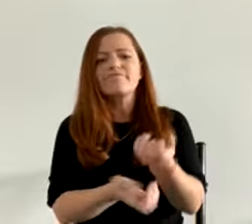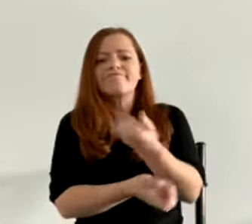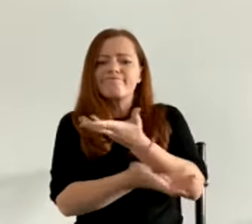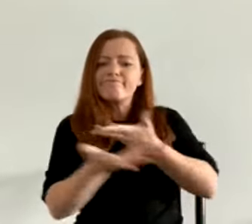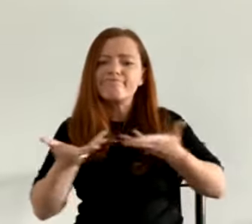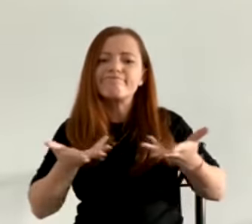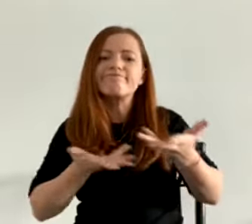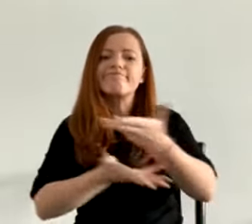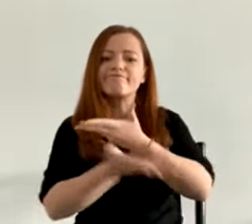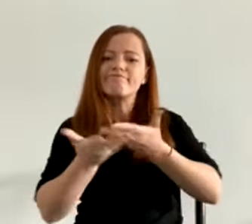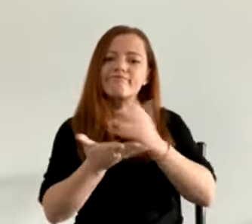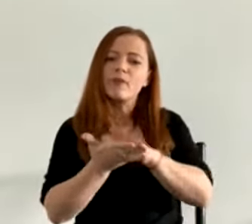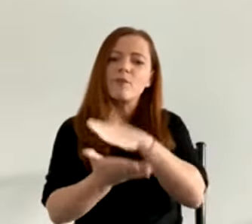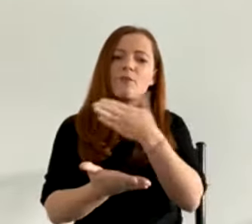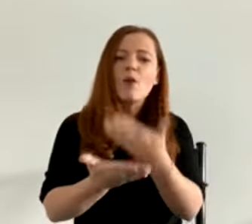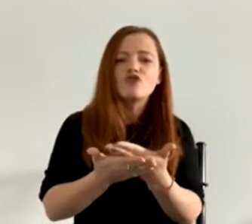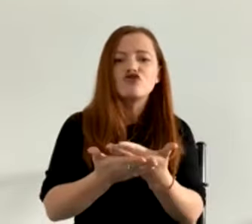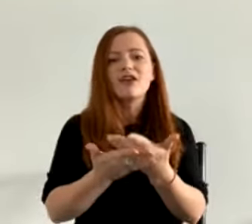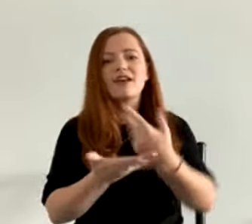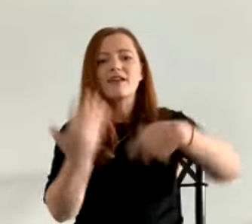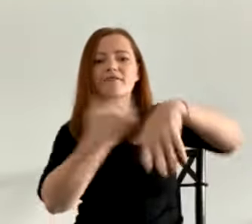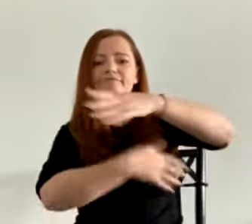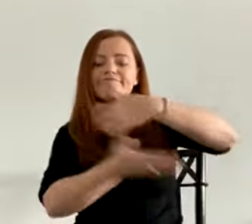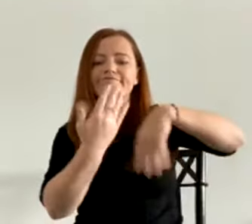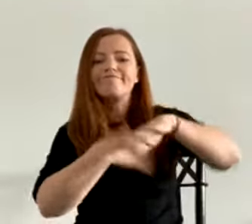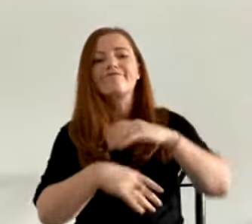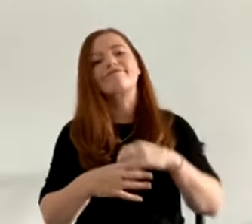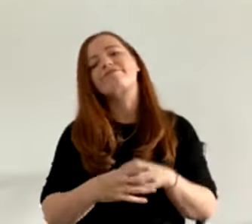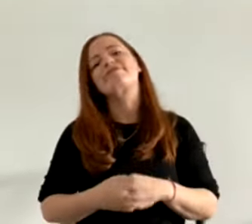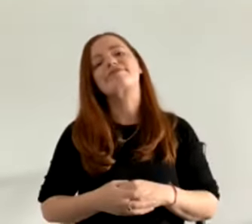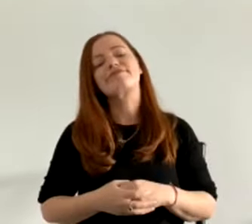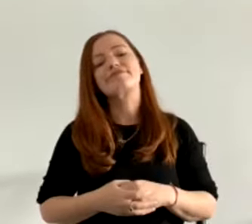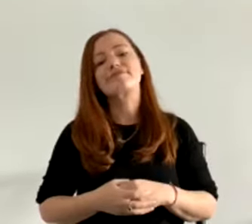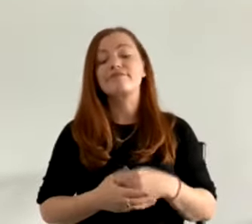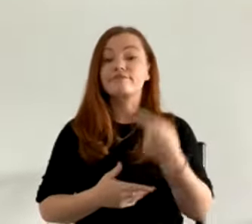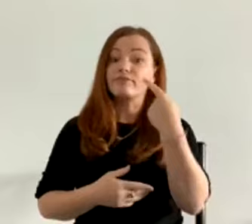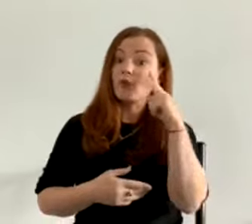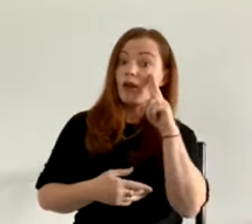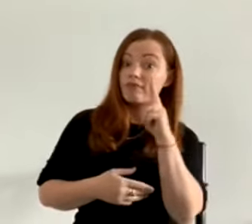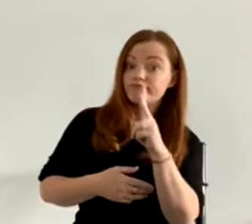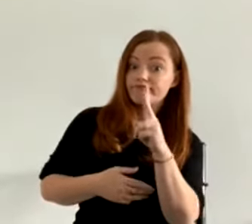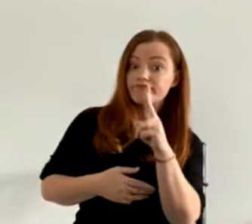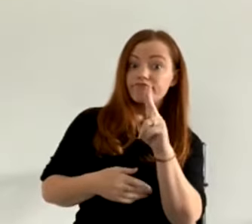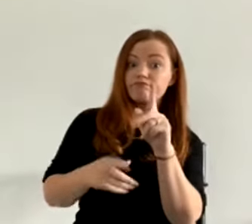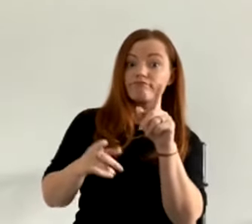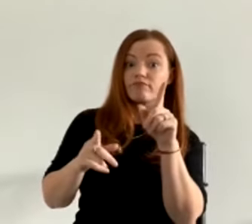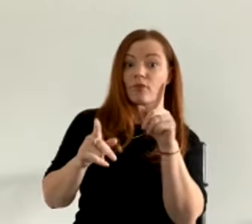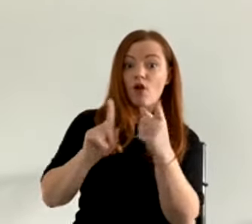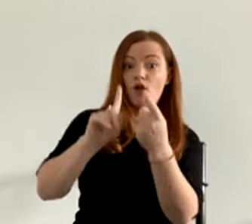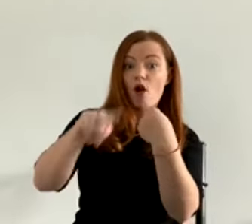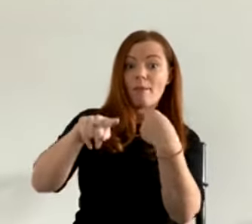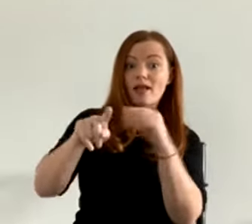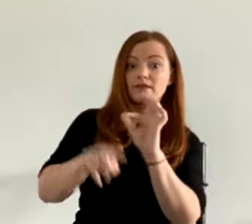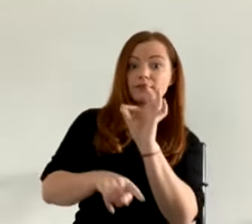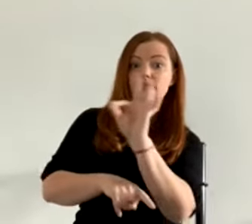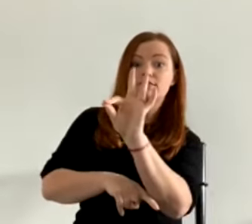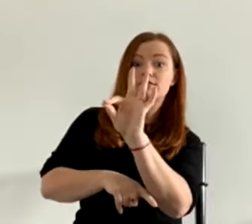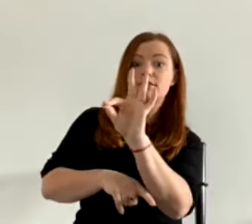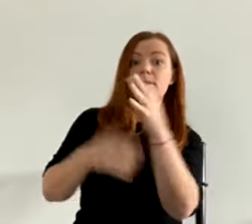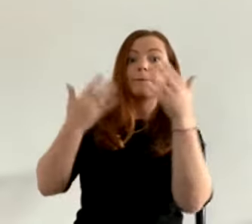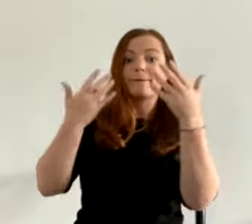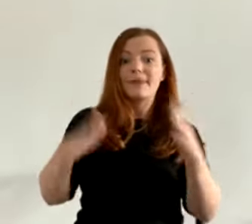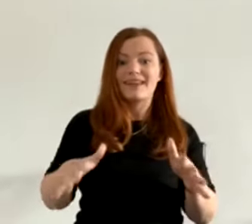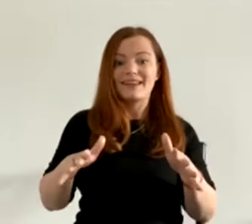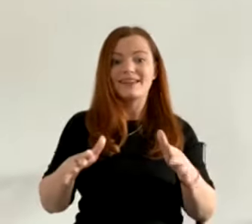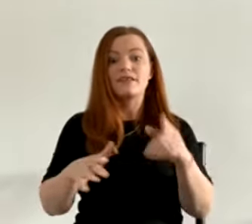talk about poetry and talk about these things. And that you'll see that I've pinned a comment in my comments, and I'd really encourage you to go